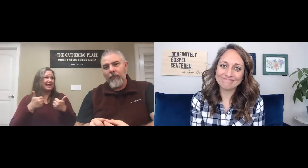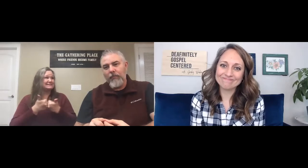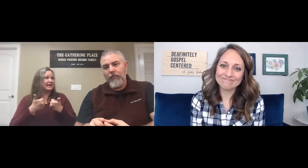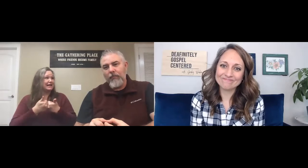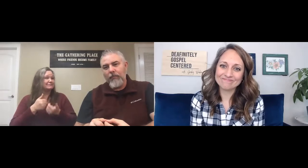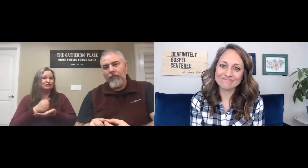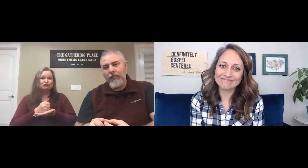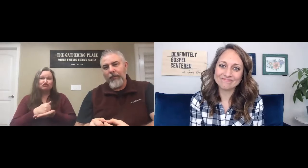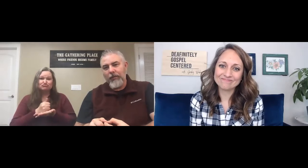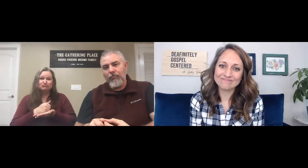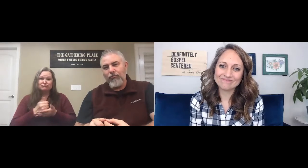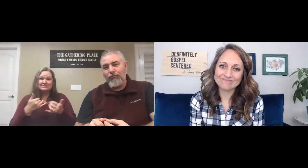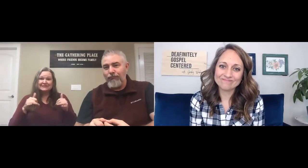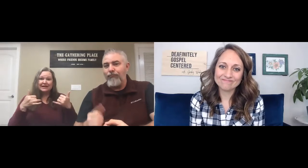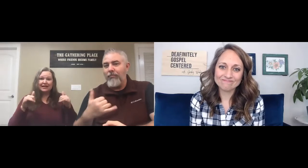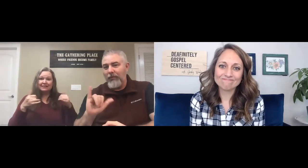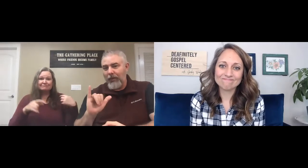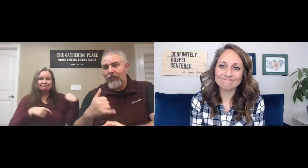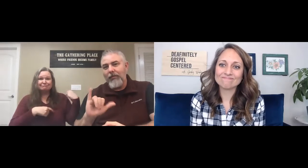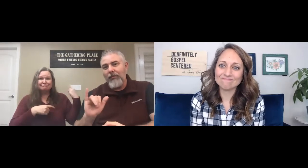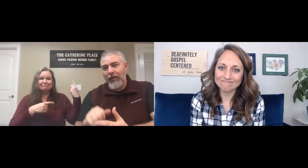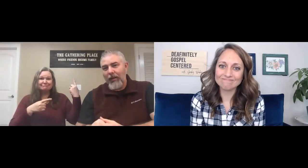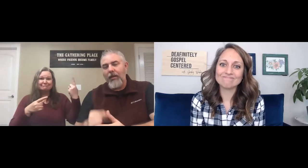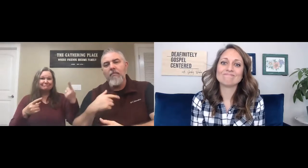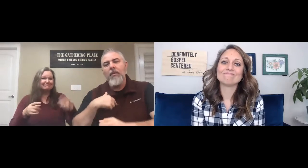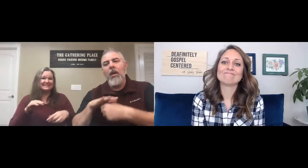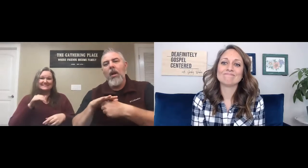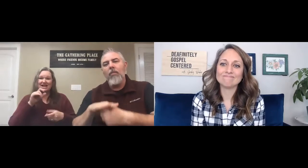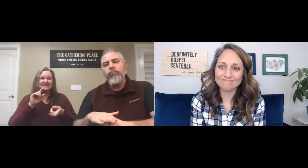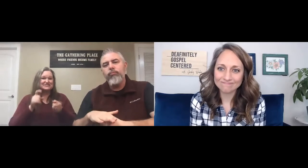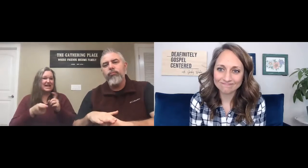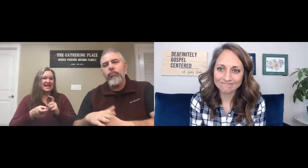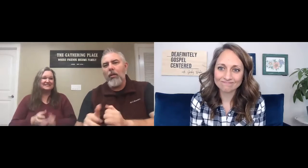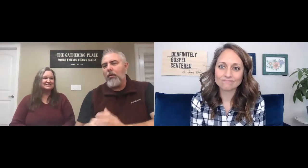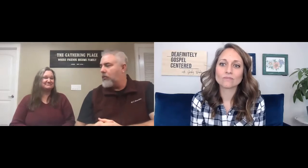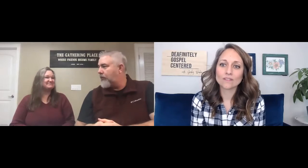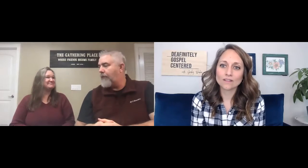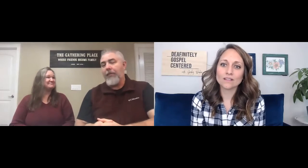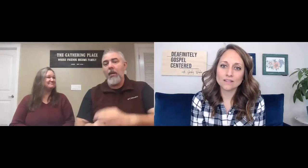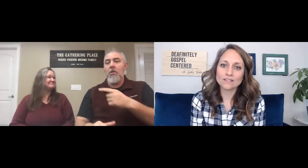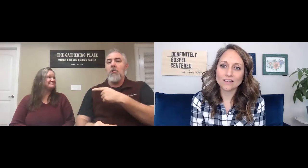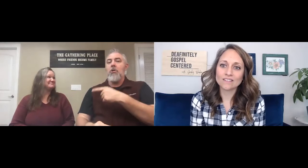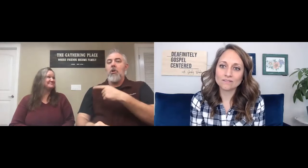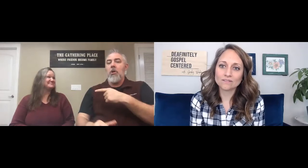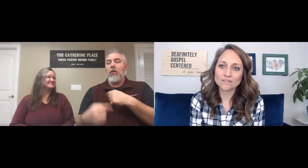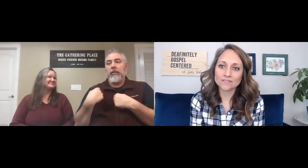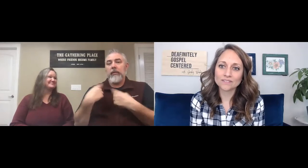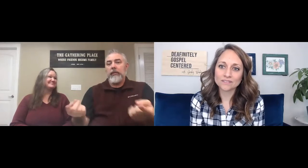Marriage? We try to stay in the same way that we've always done and not change it. We still play the same game that we